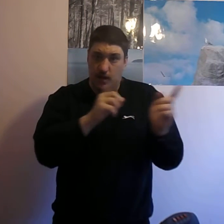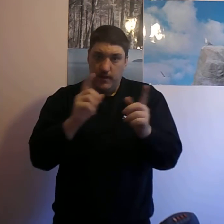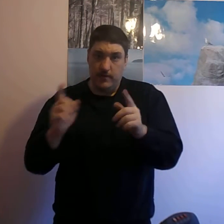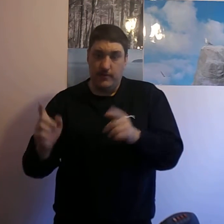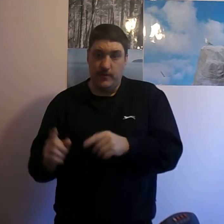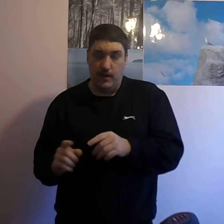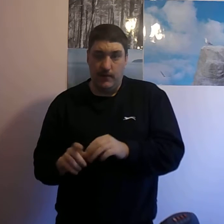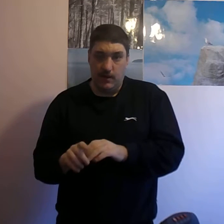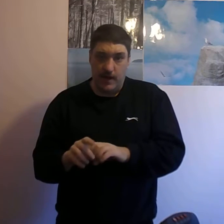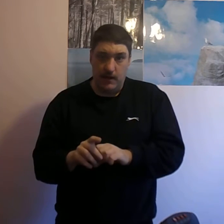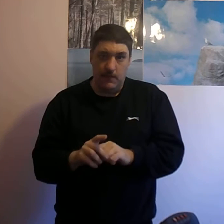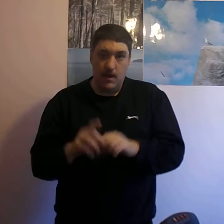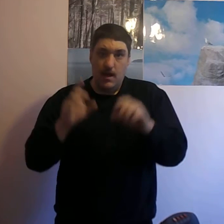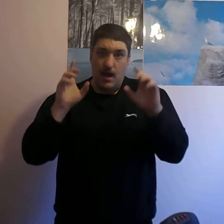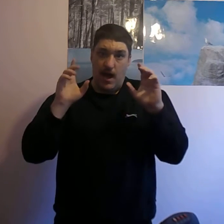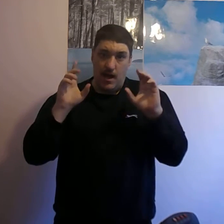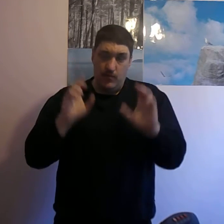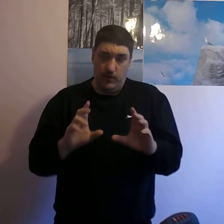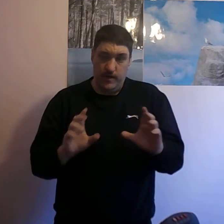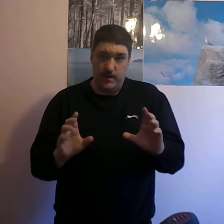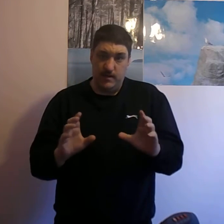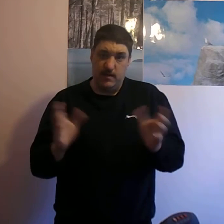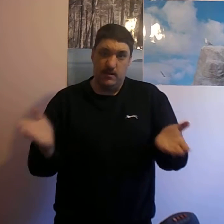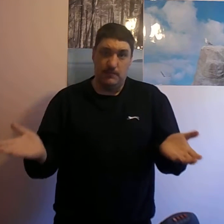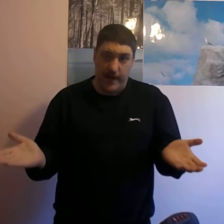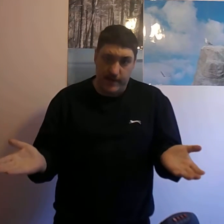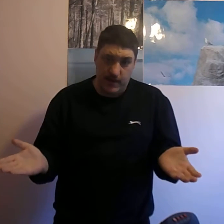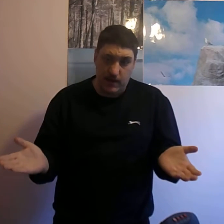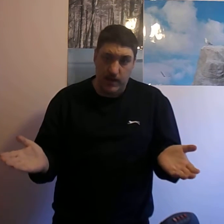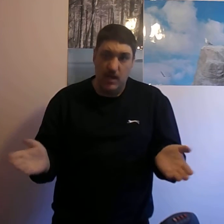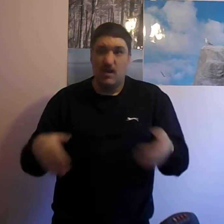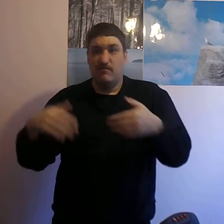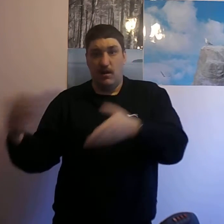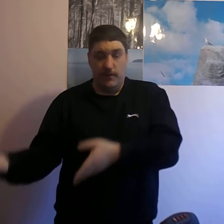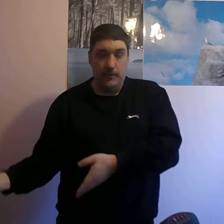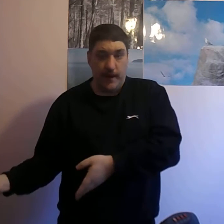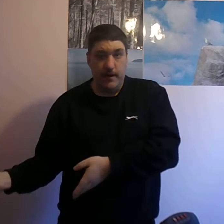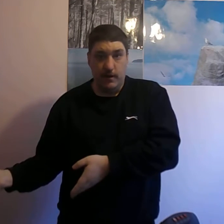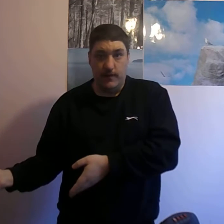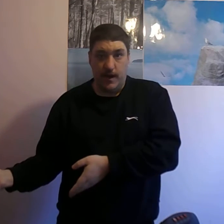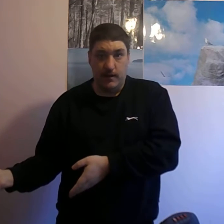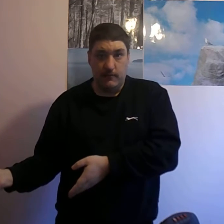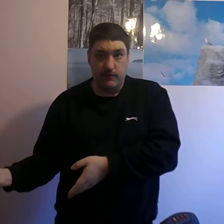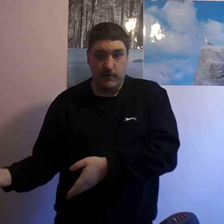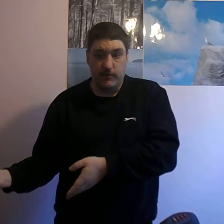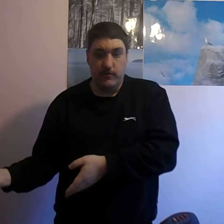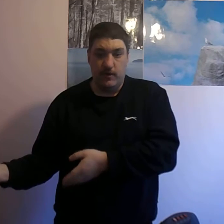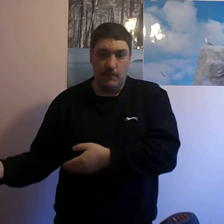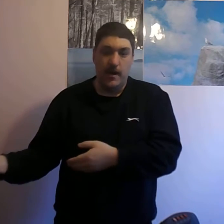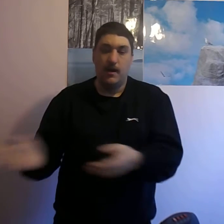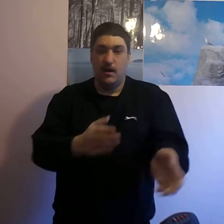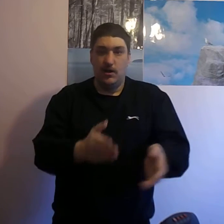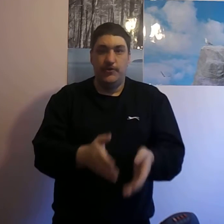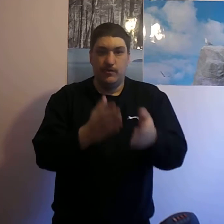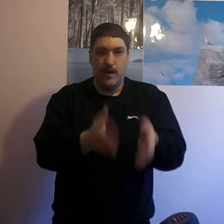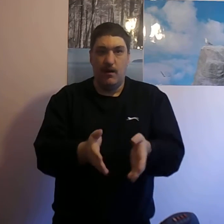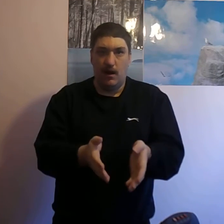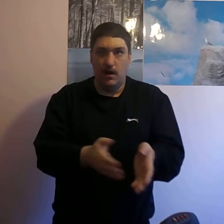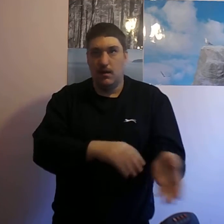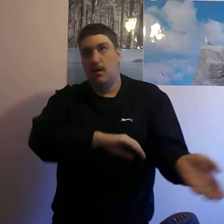lines throughout the game, and what they said is basically, rather than pay another actress to come in, do Caroline's lines